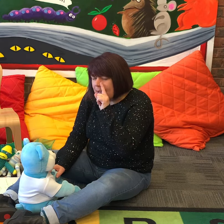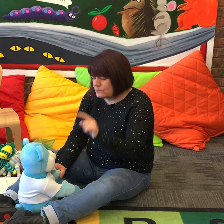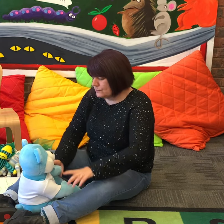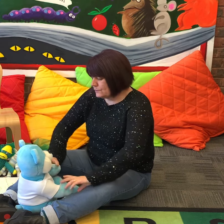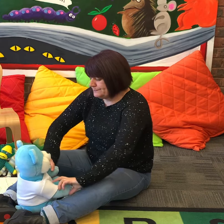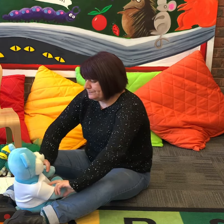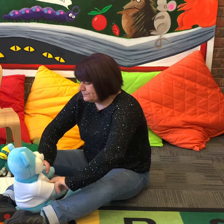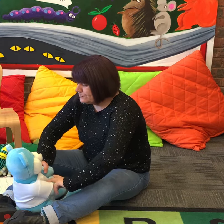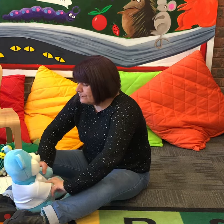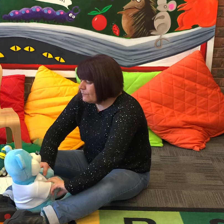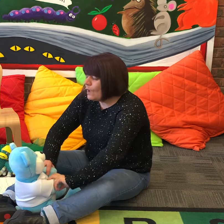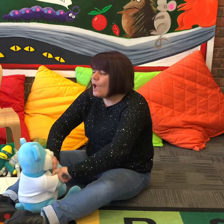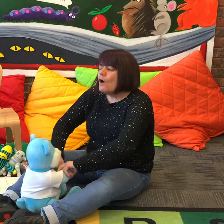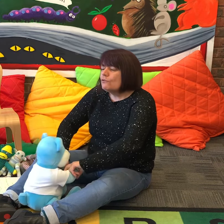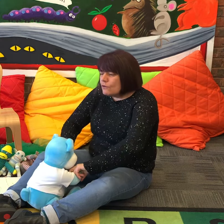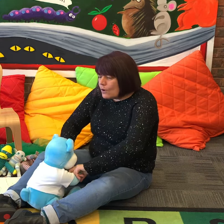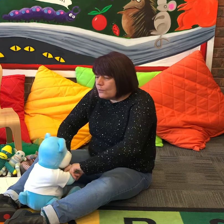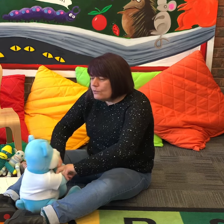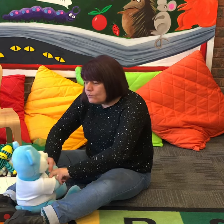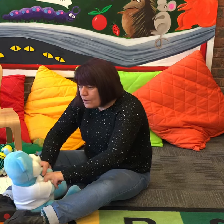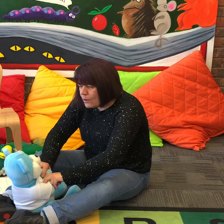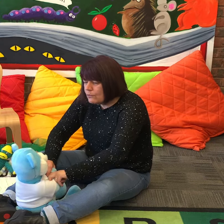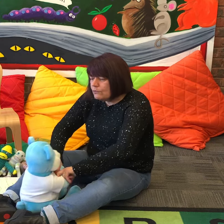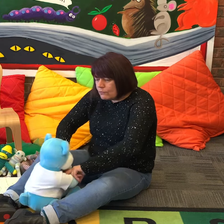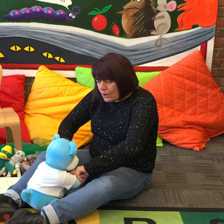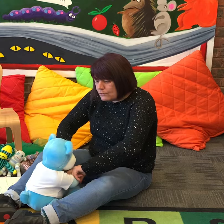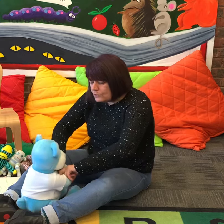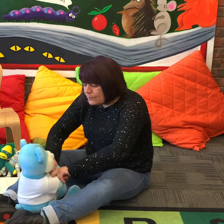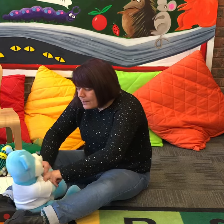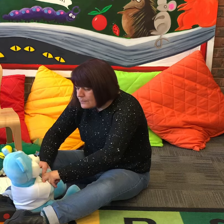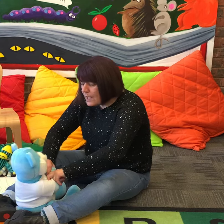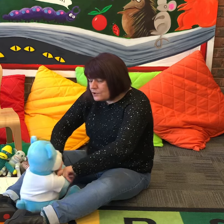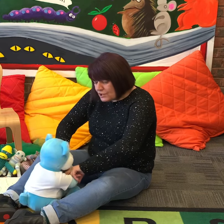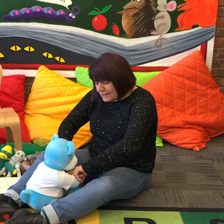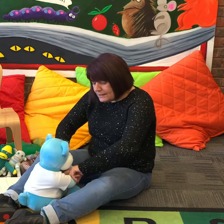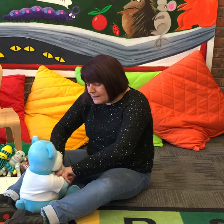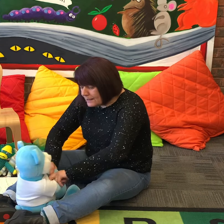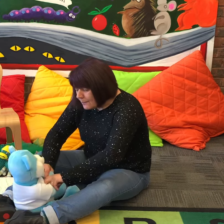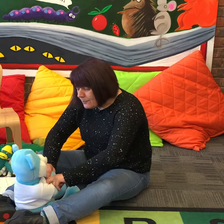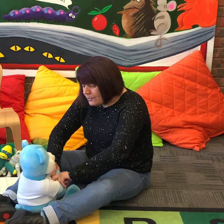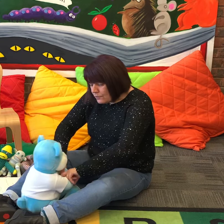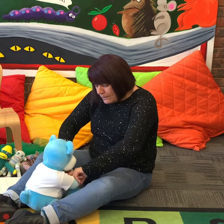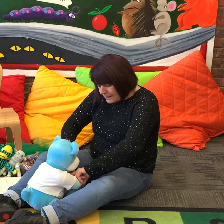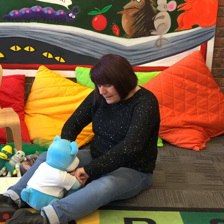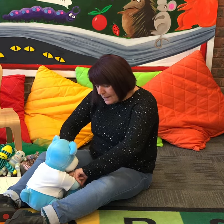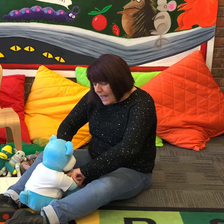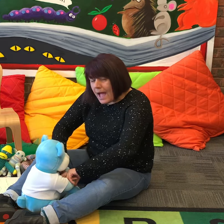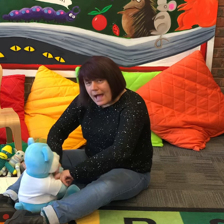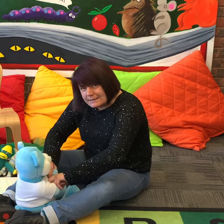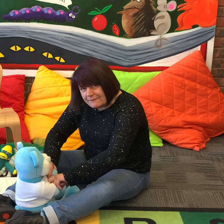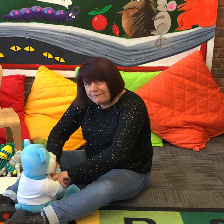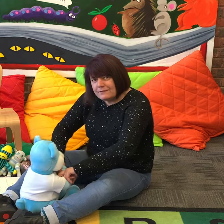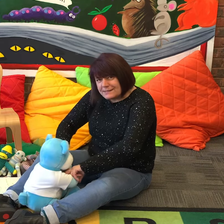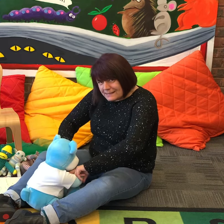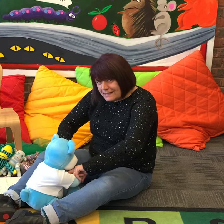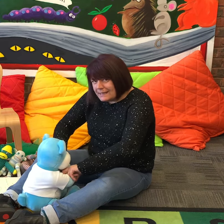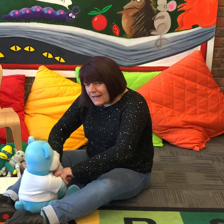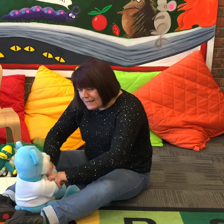mouse. Row, row, row your boat gently up the creek. And if you see a